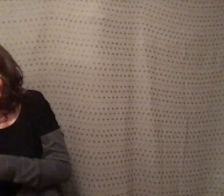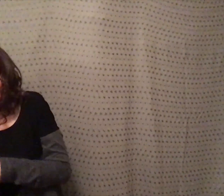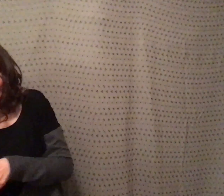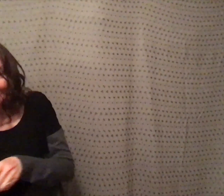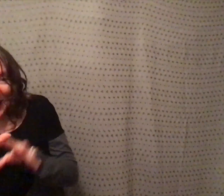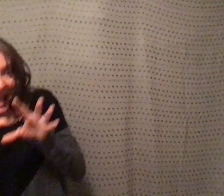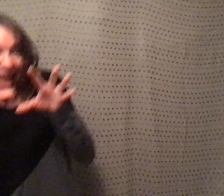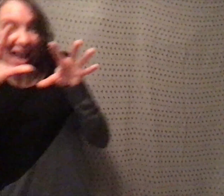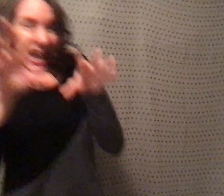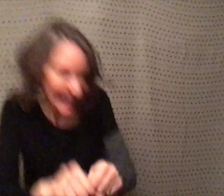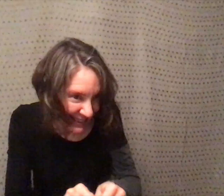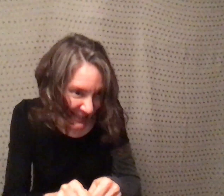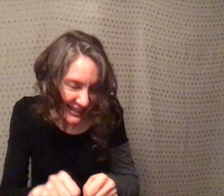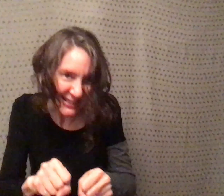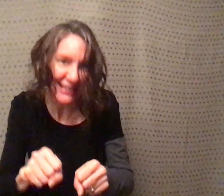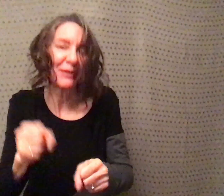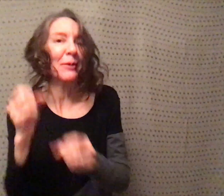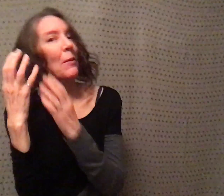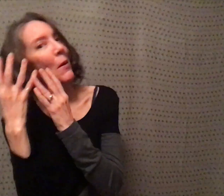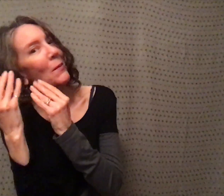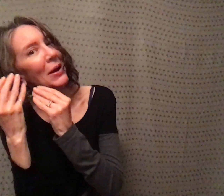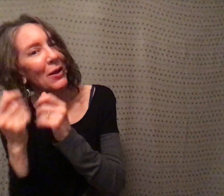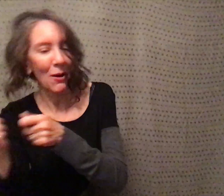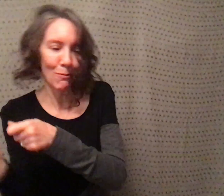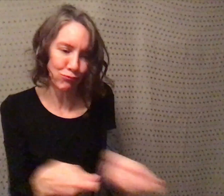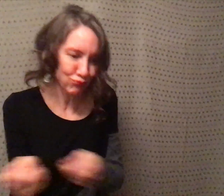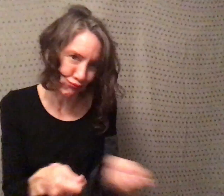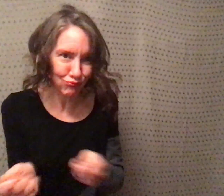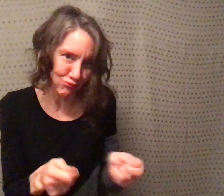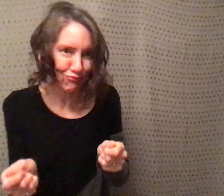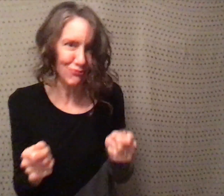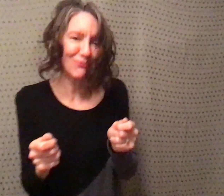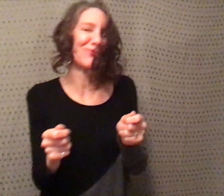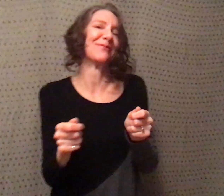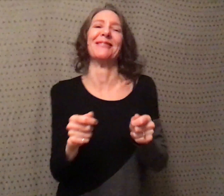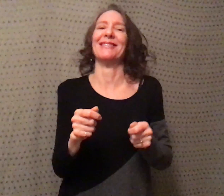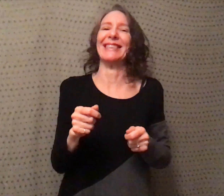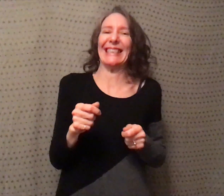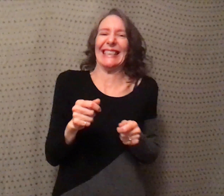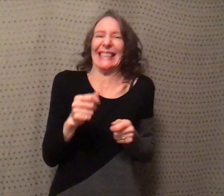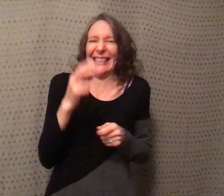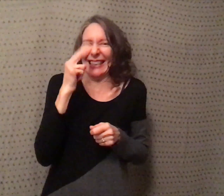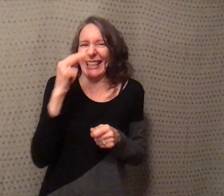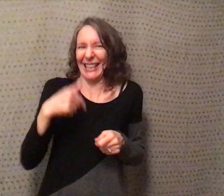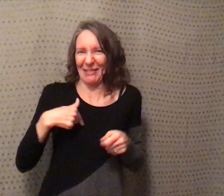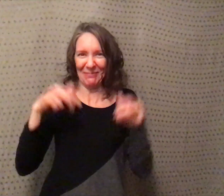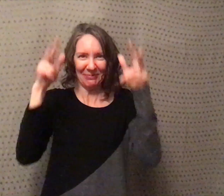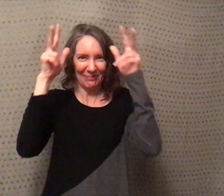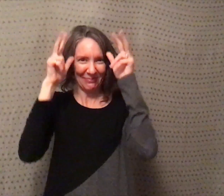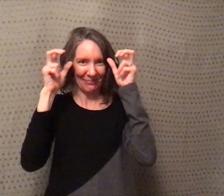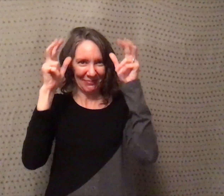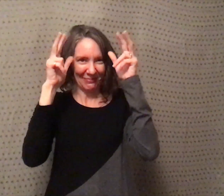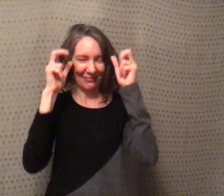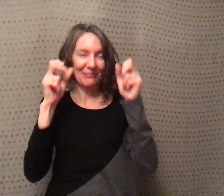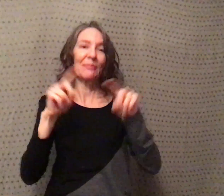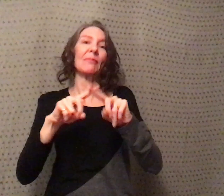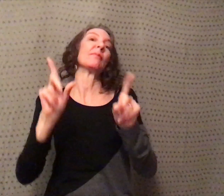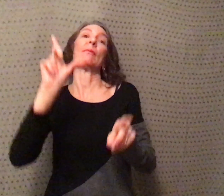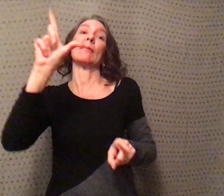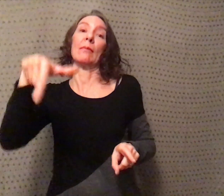came out of the bathroom and attacked him, and I took the pillow and beat him up with it. It was funny, and I'm mischievous,